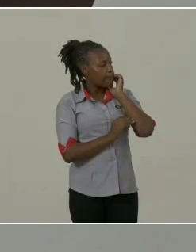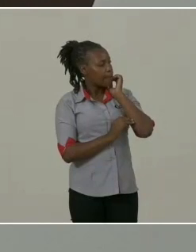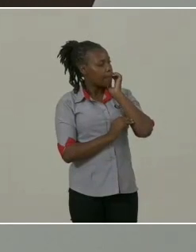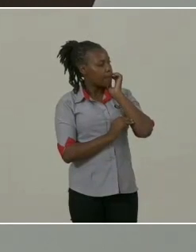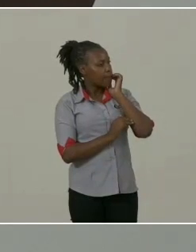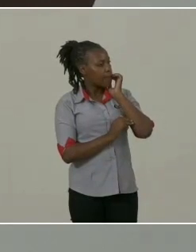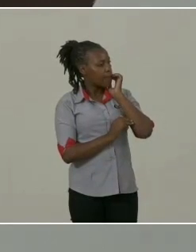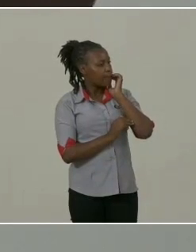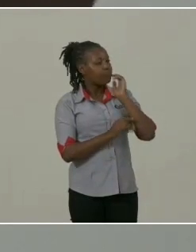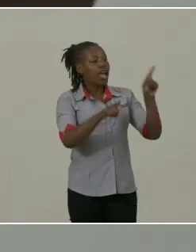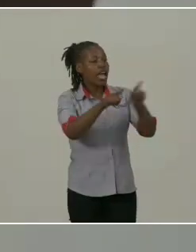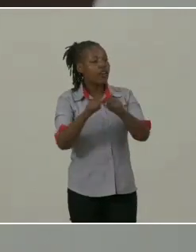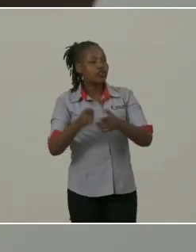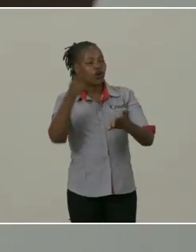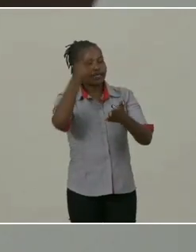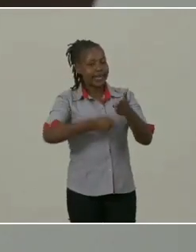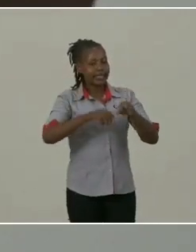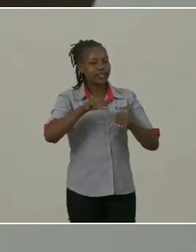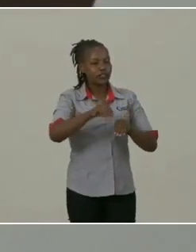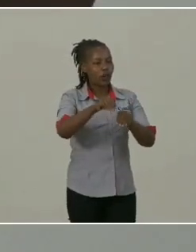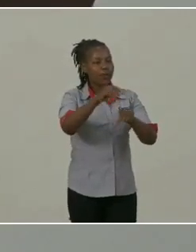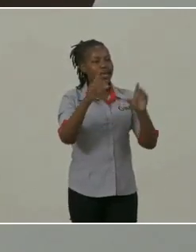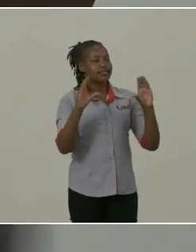Need a tax compliance certificate,